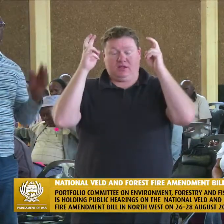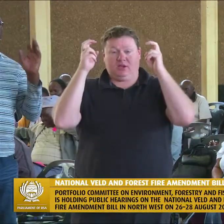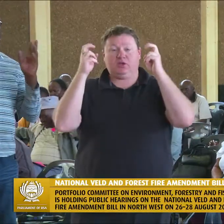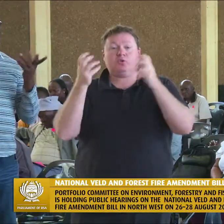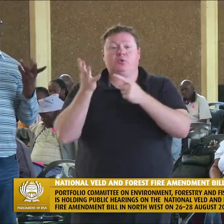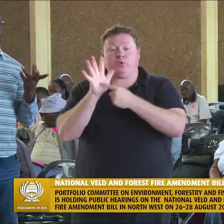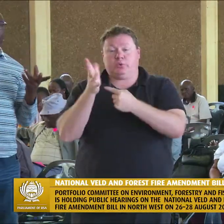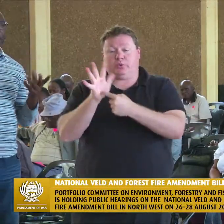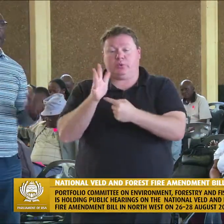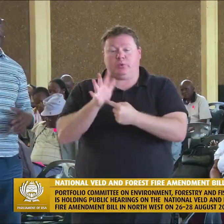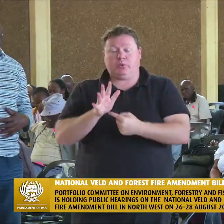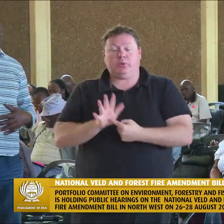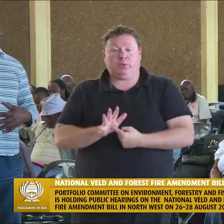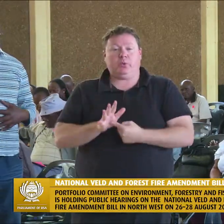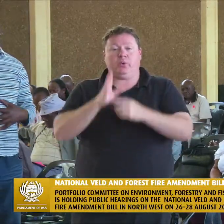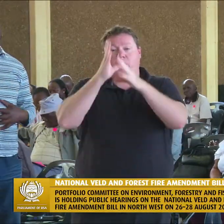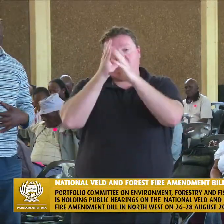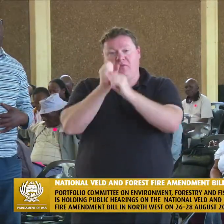uh